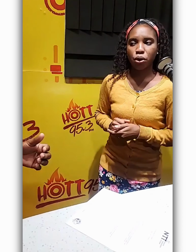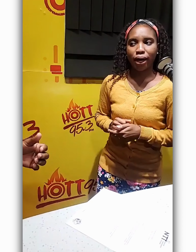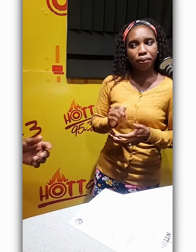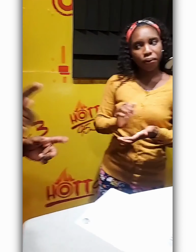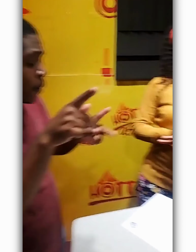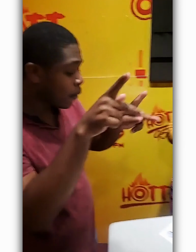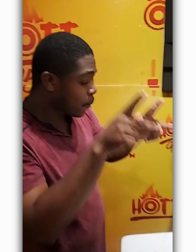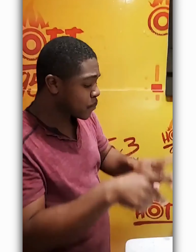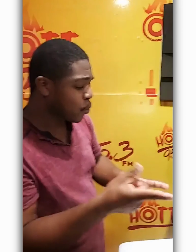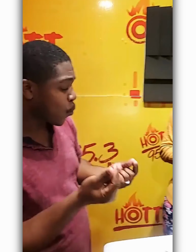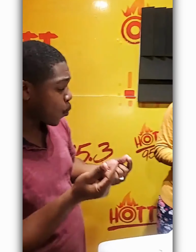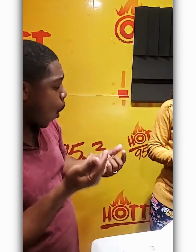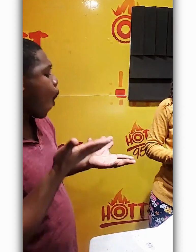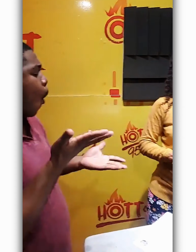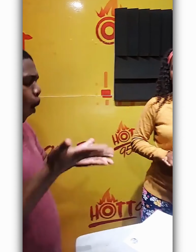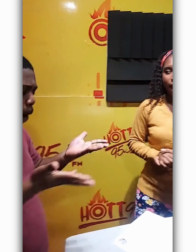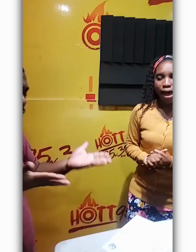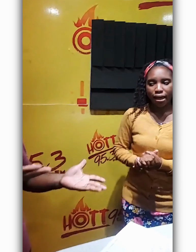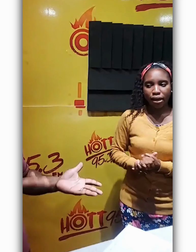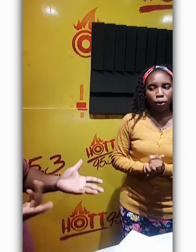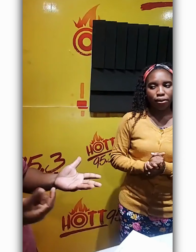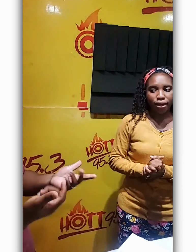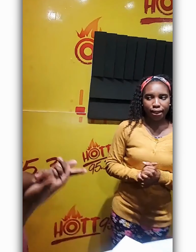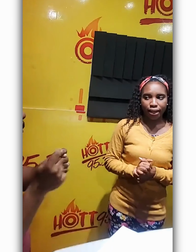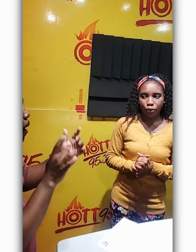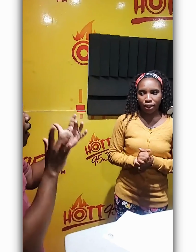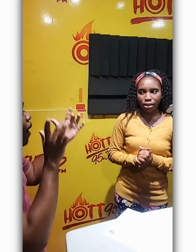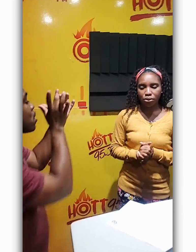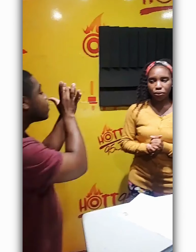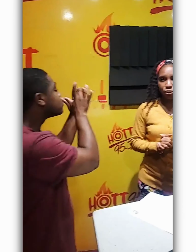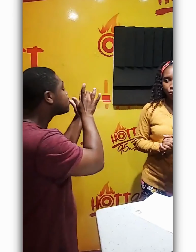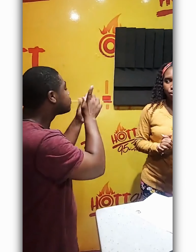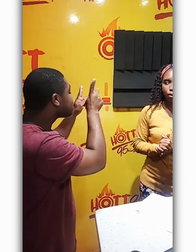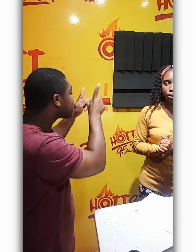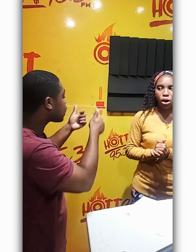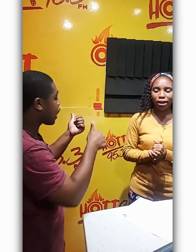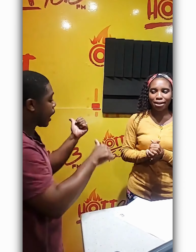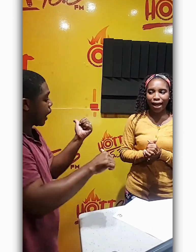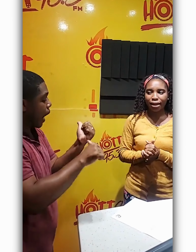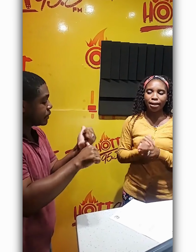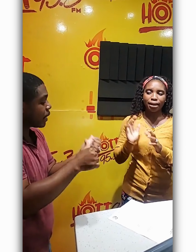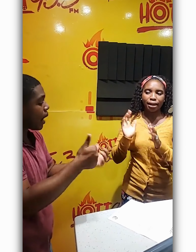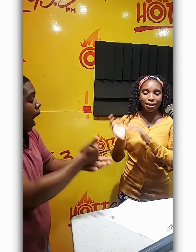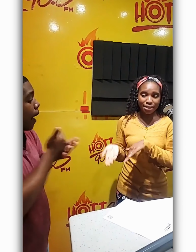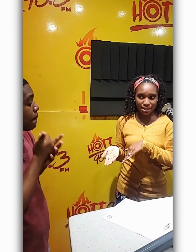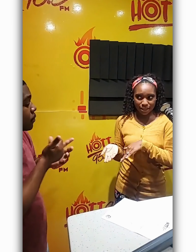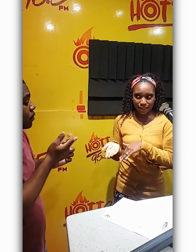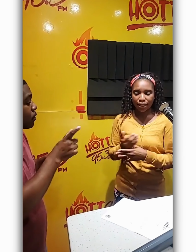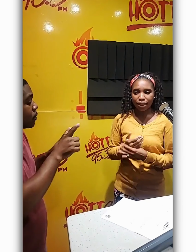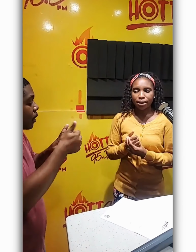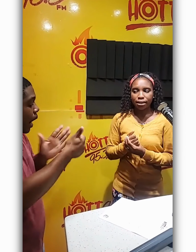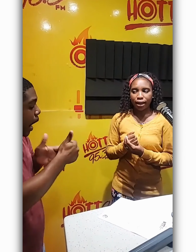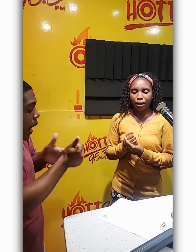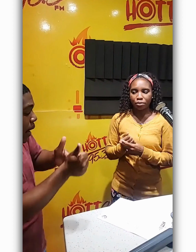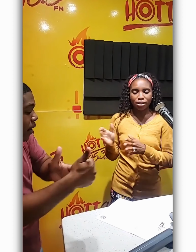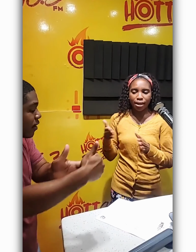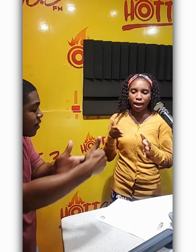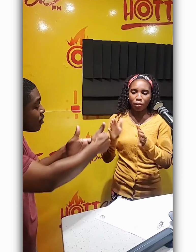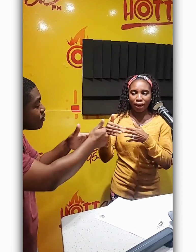So I told them that I'm deaf, and what they did was to contact an assistant, just to help like